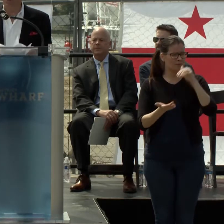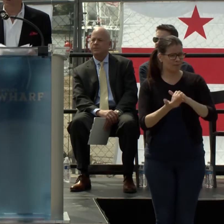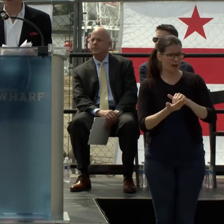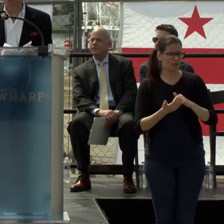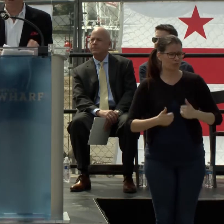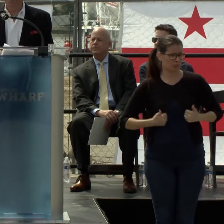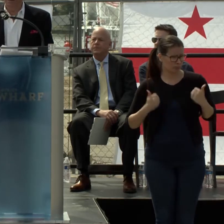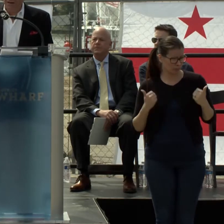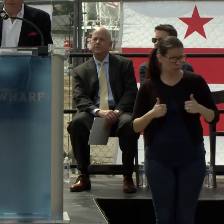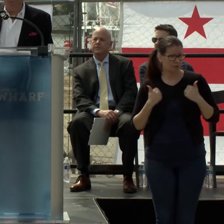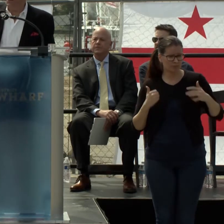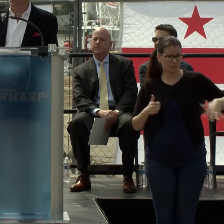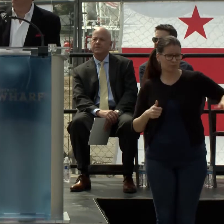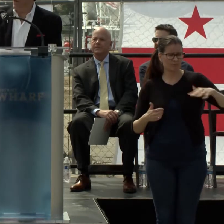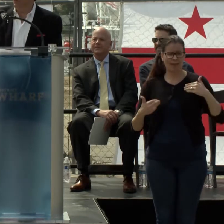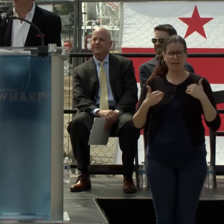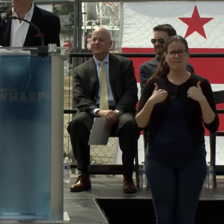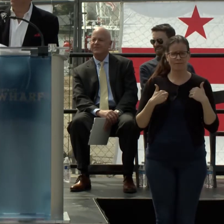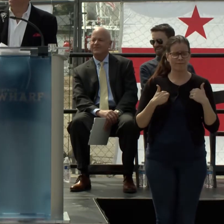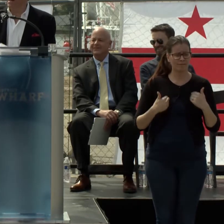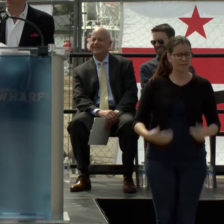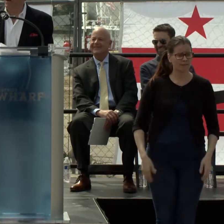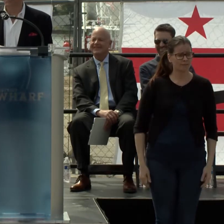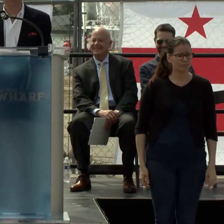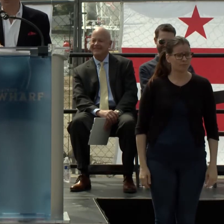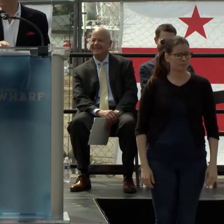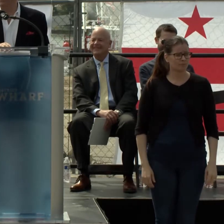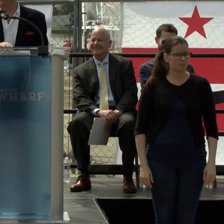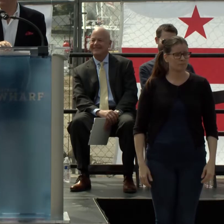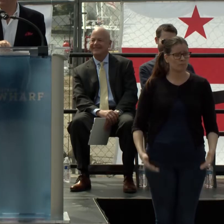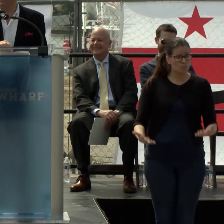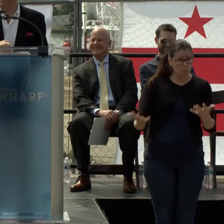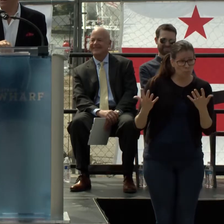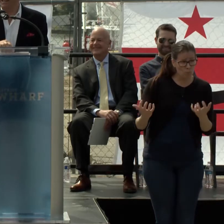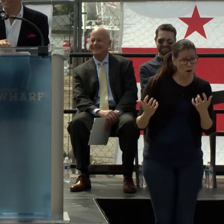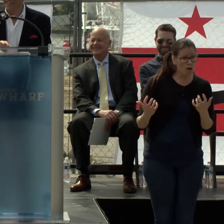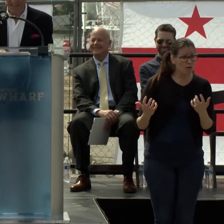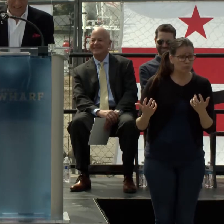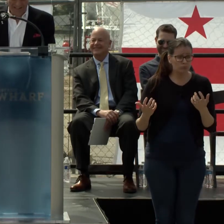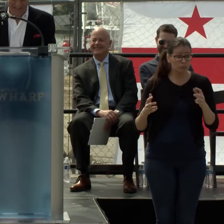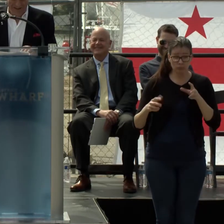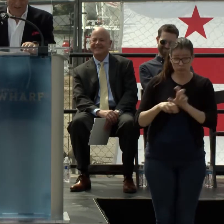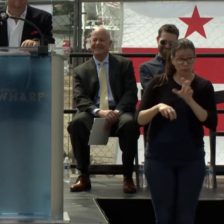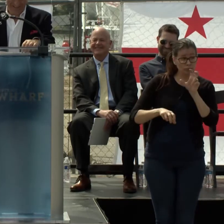award for resilience, give it to the people who live in Southwest, because we've been through a lot.